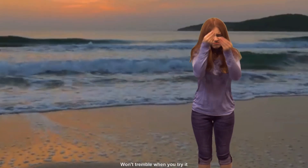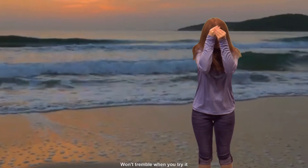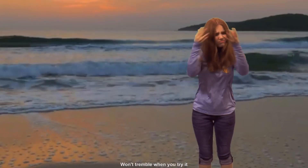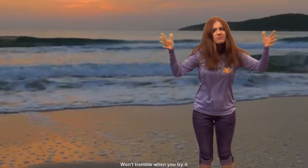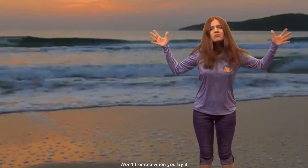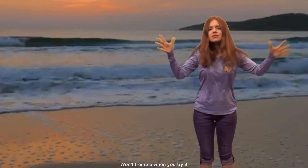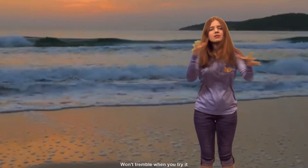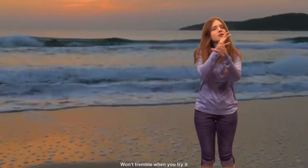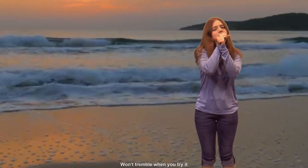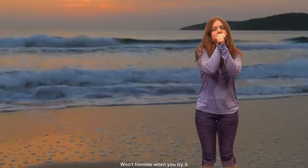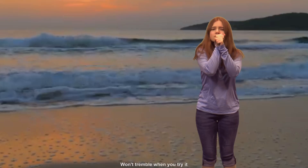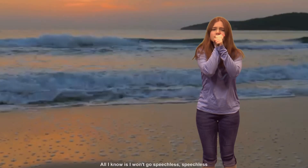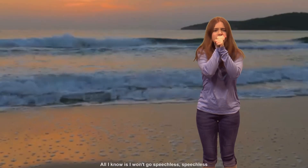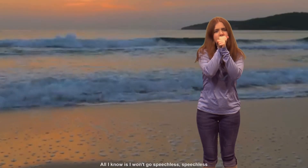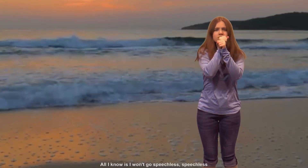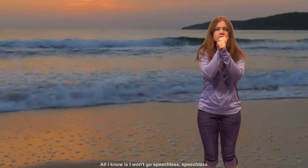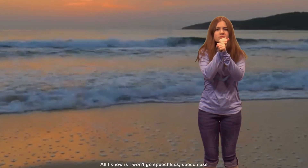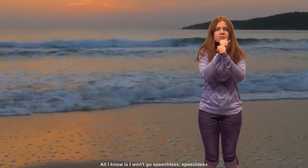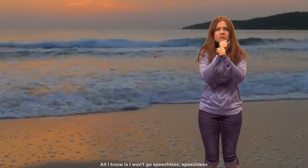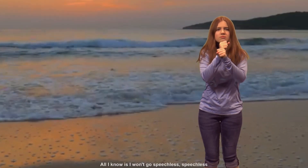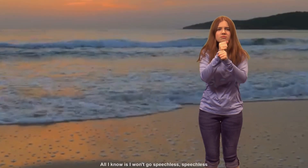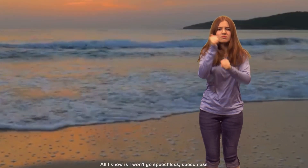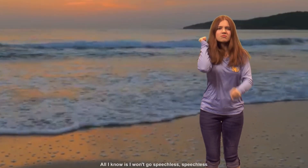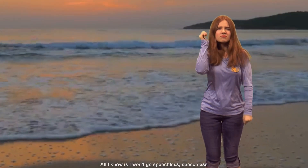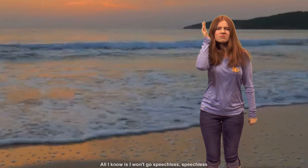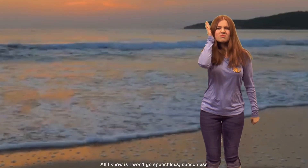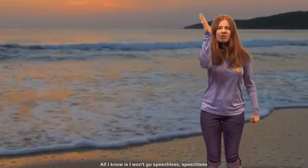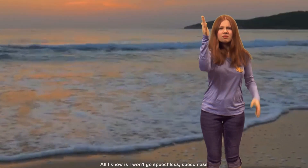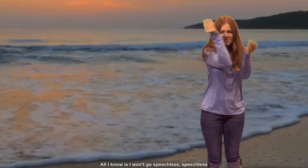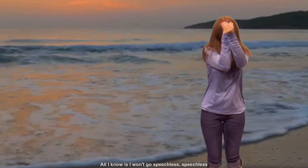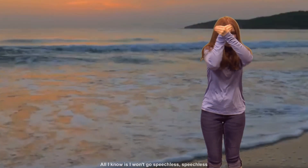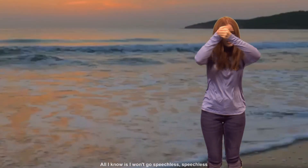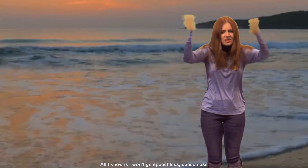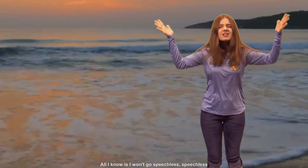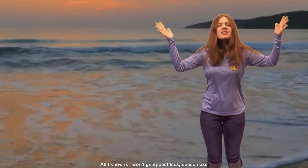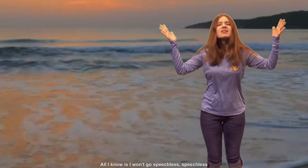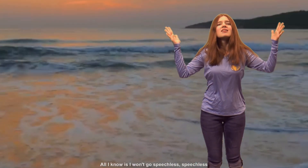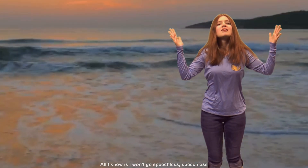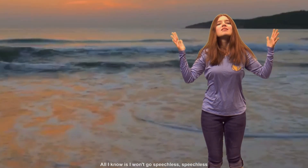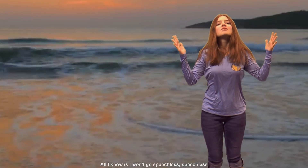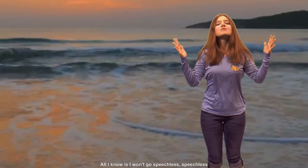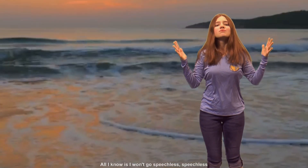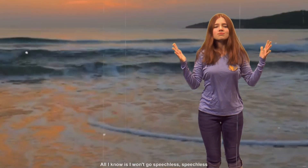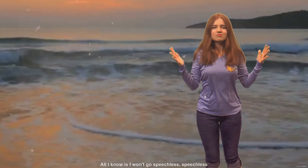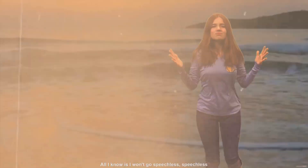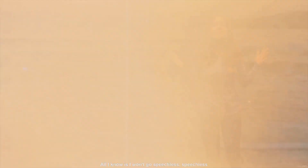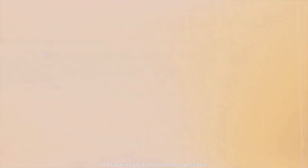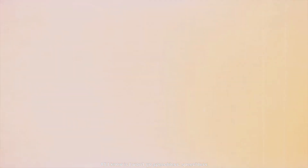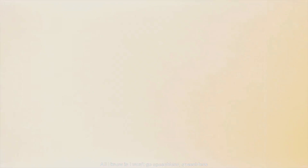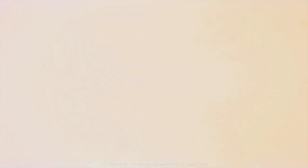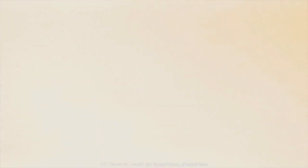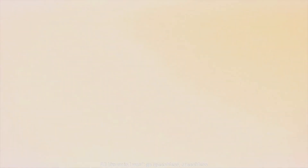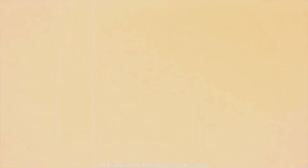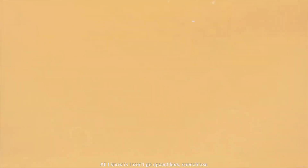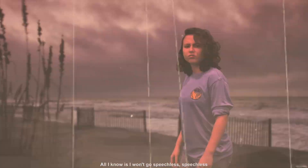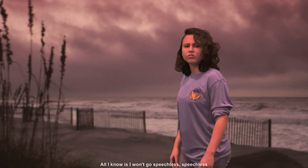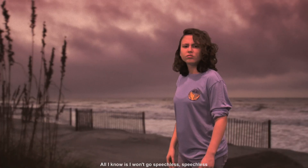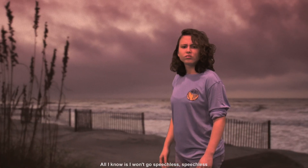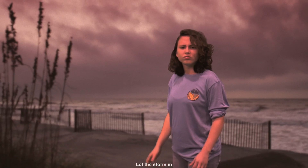try it All I know is I won't go speechless Speechless Let